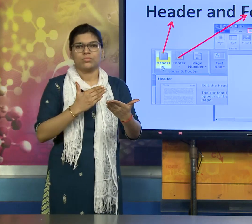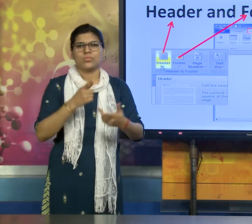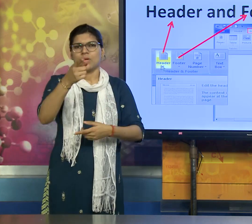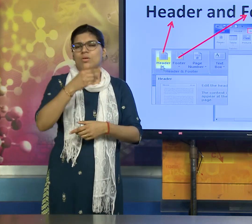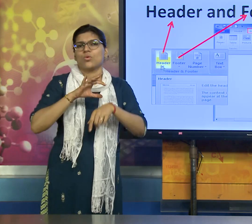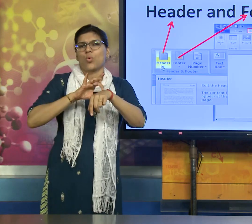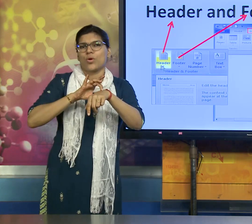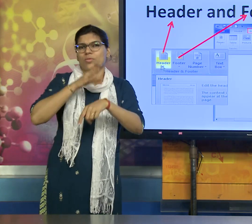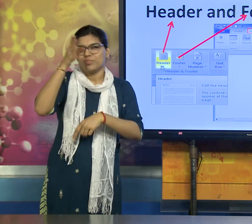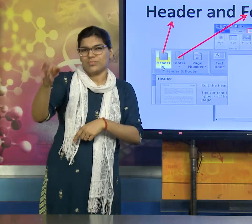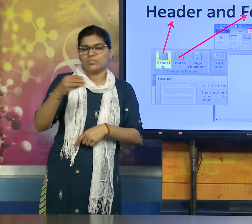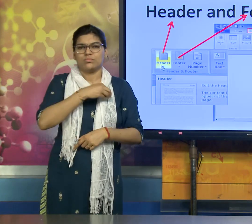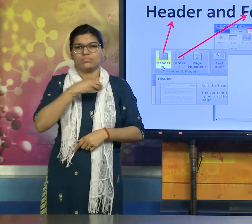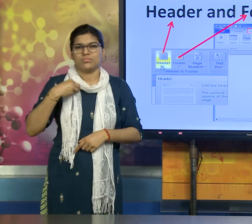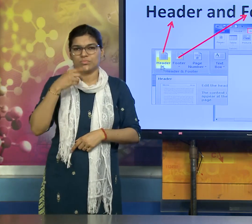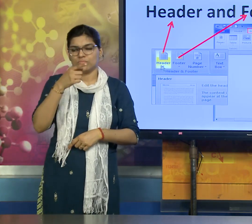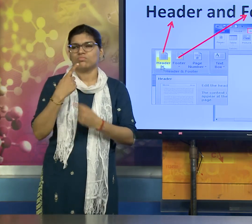Header and footer.